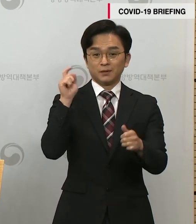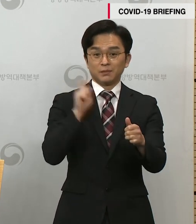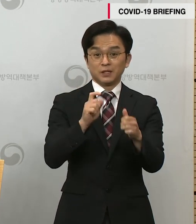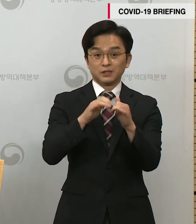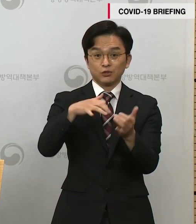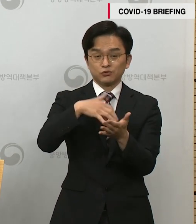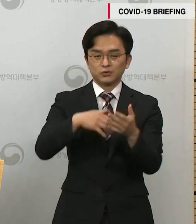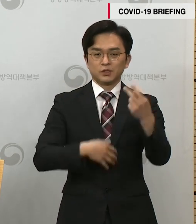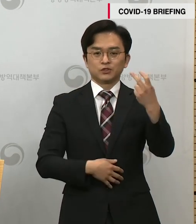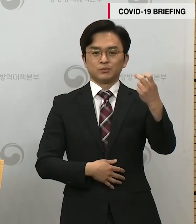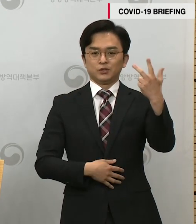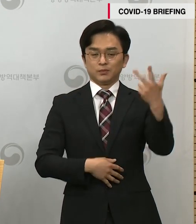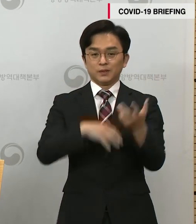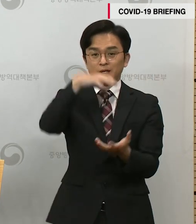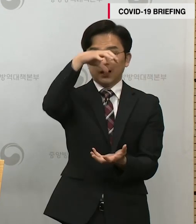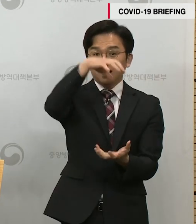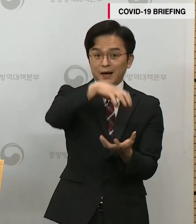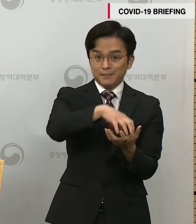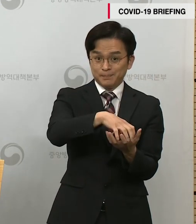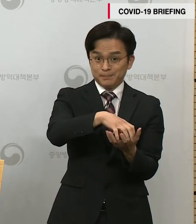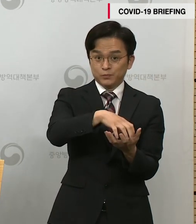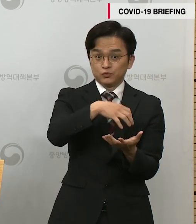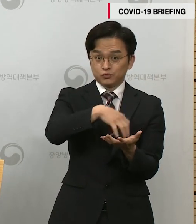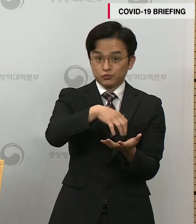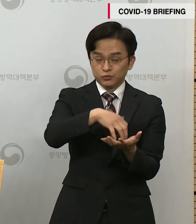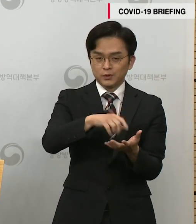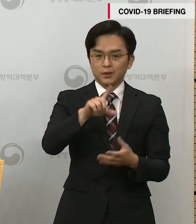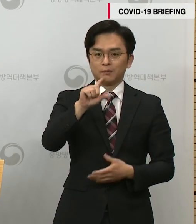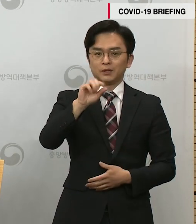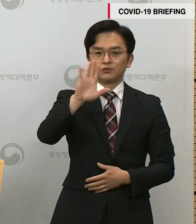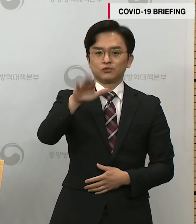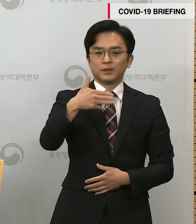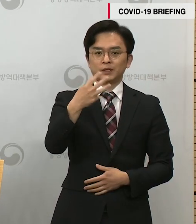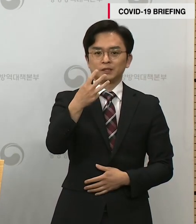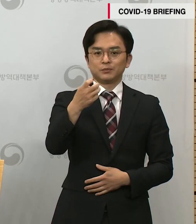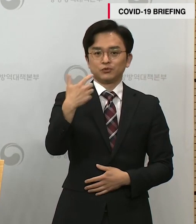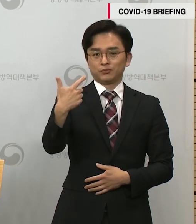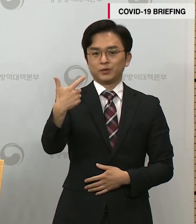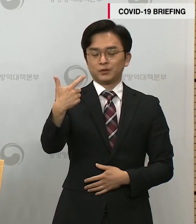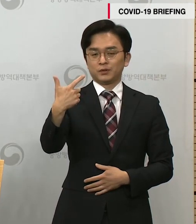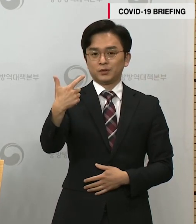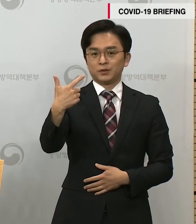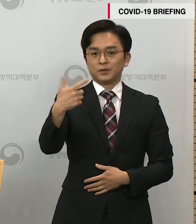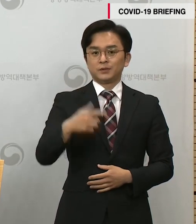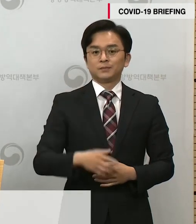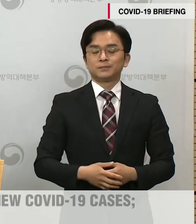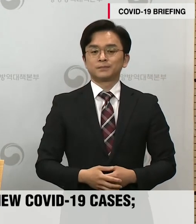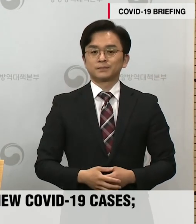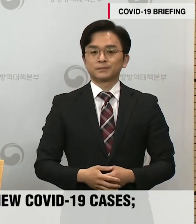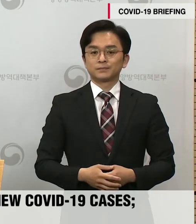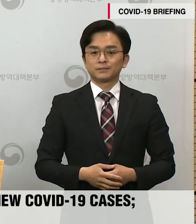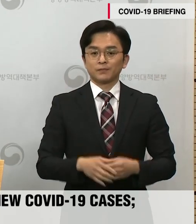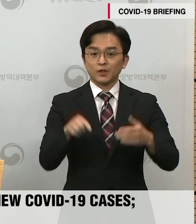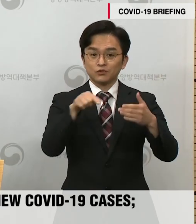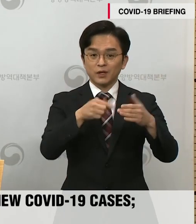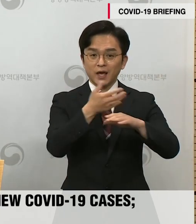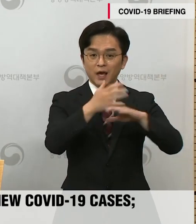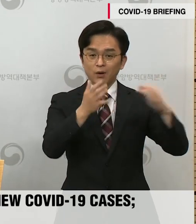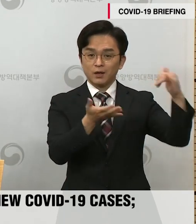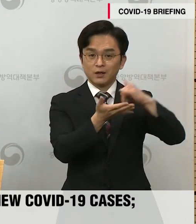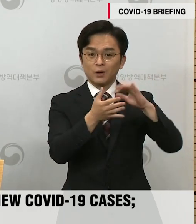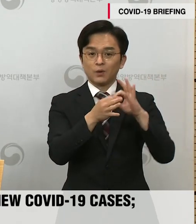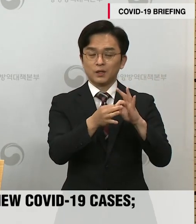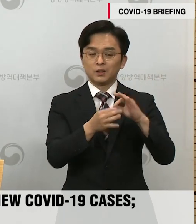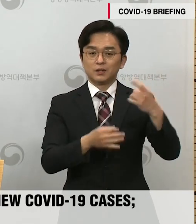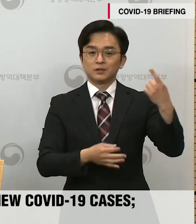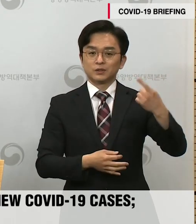confirmed cases stands at 27 as of yesterday, and the total number of confirmed cases stands at 10,936.